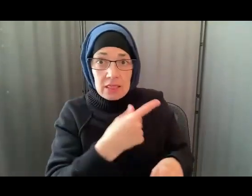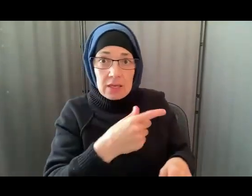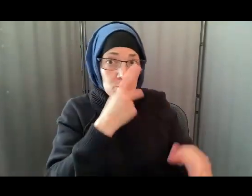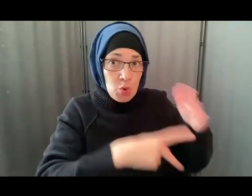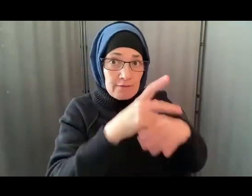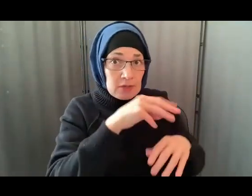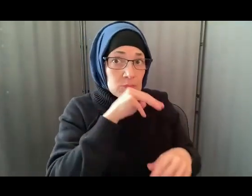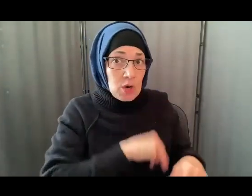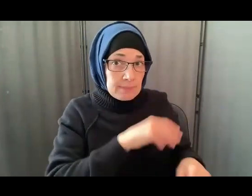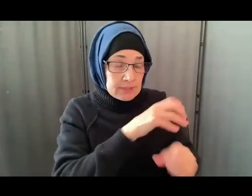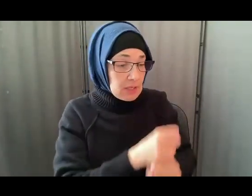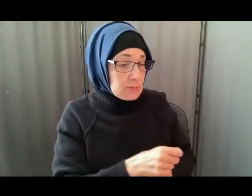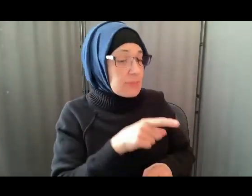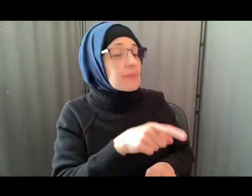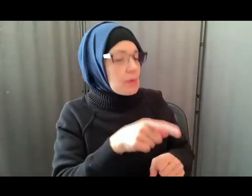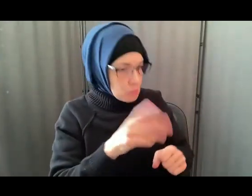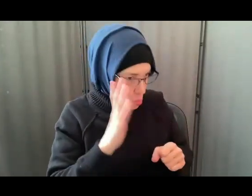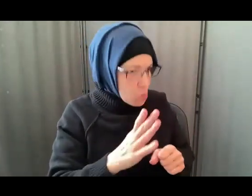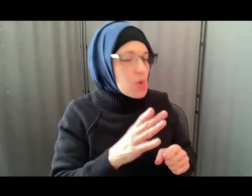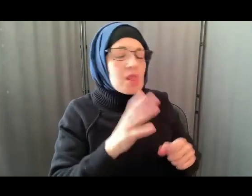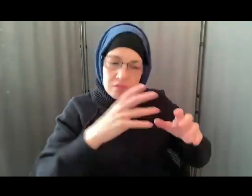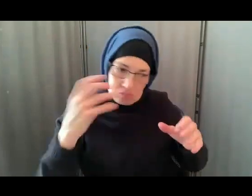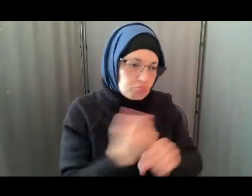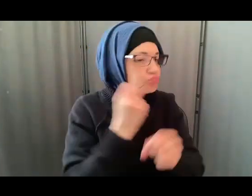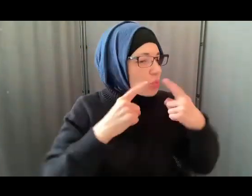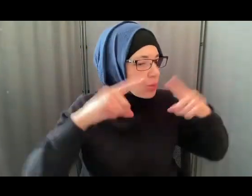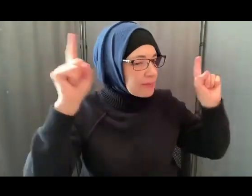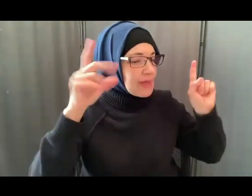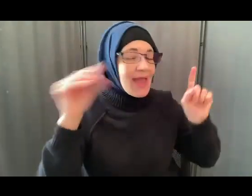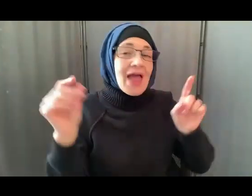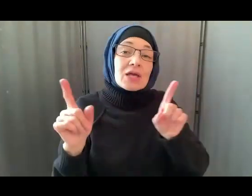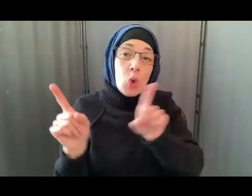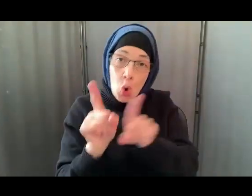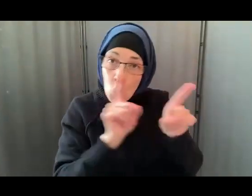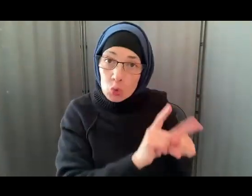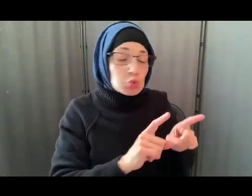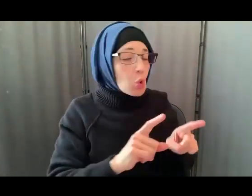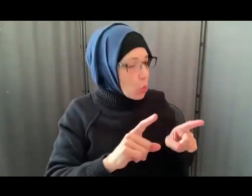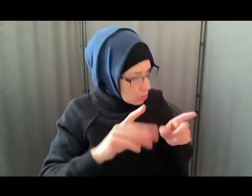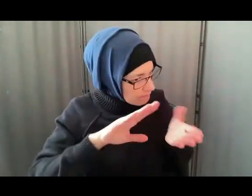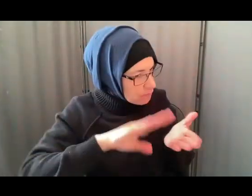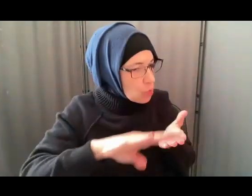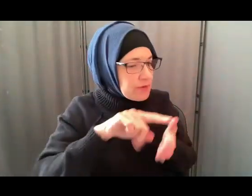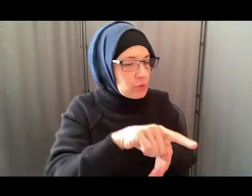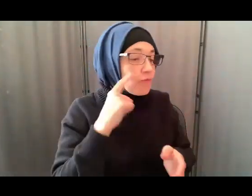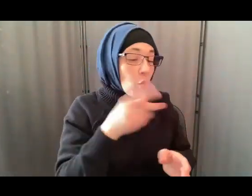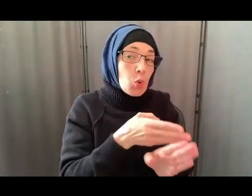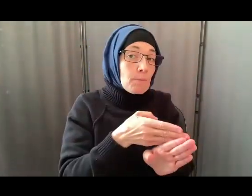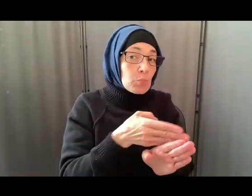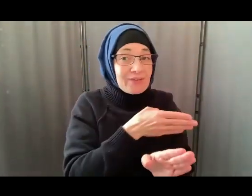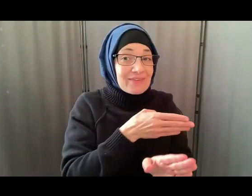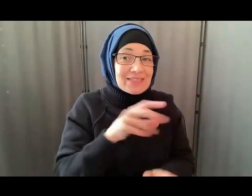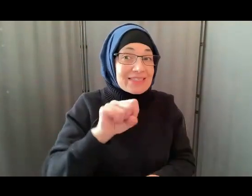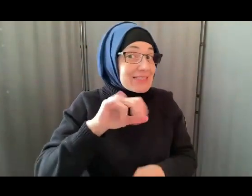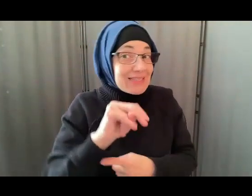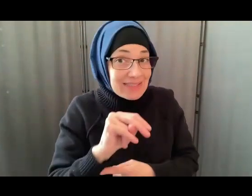are also given forgiveness for your previous sin and whatever